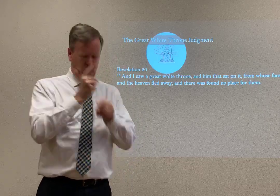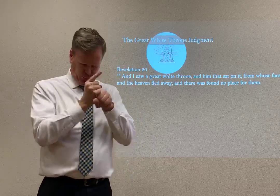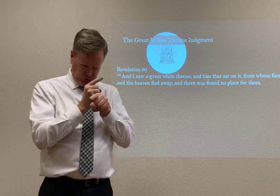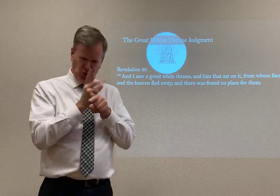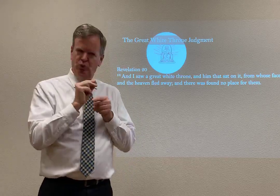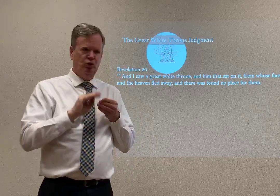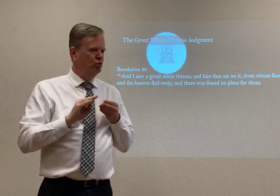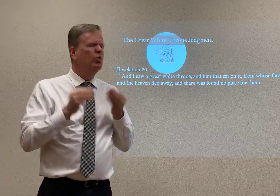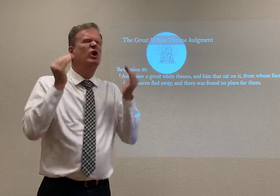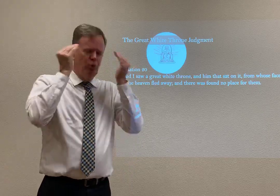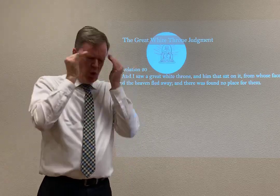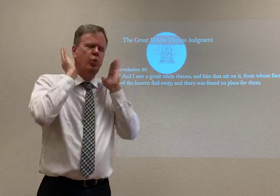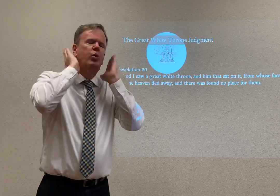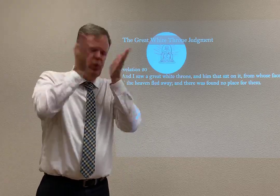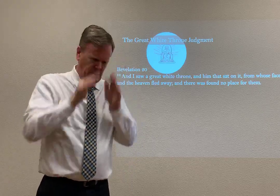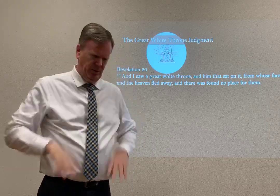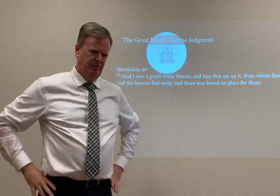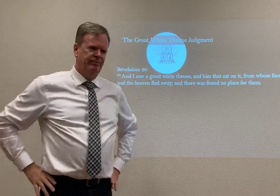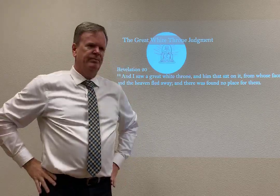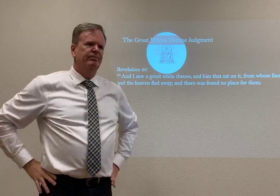Right. There's no excuse.